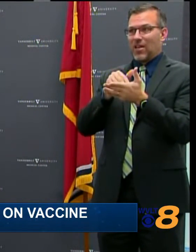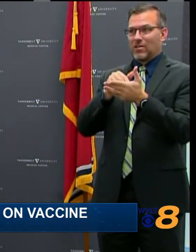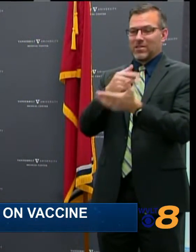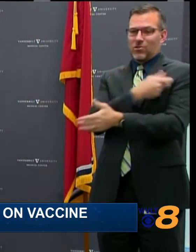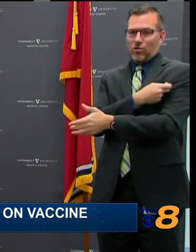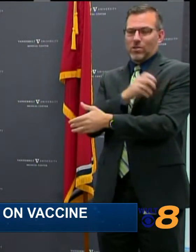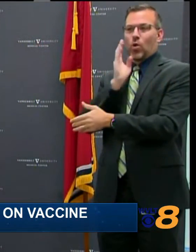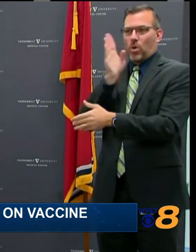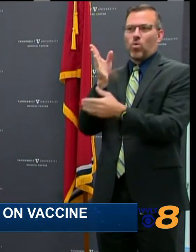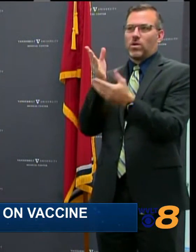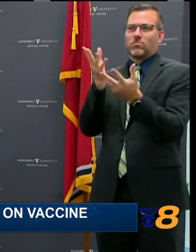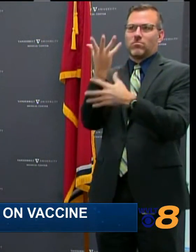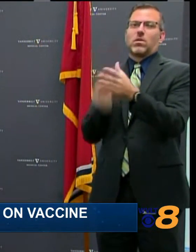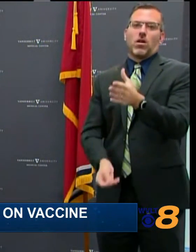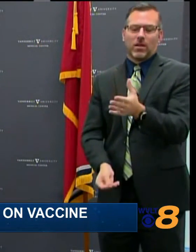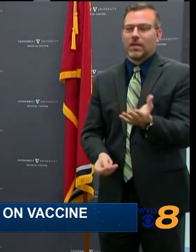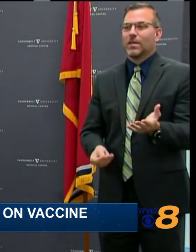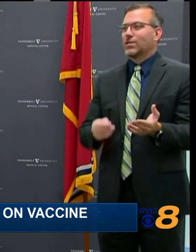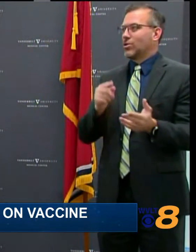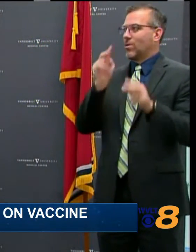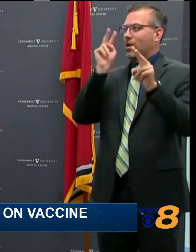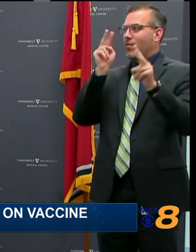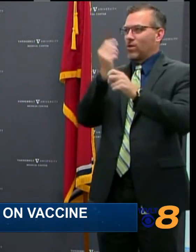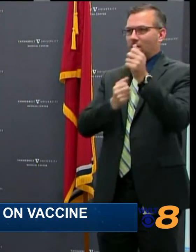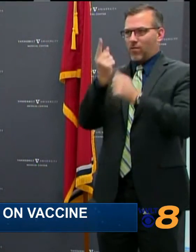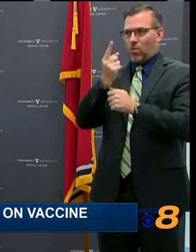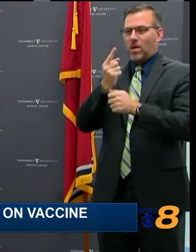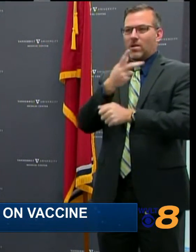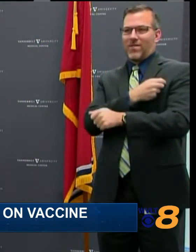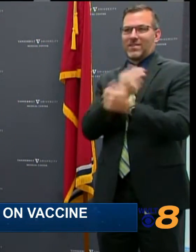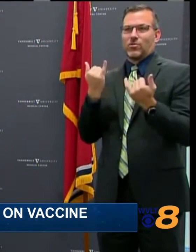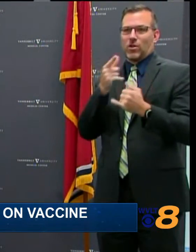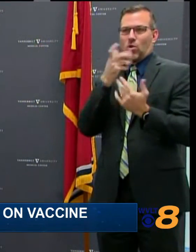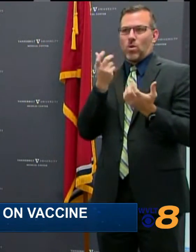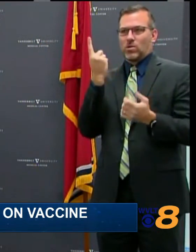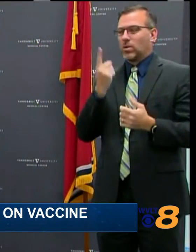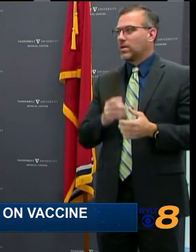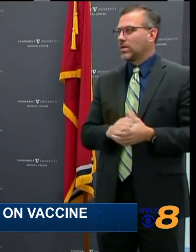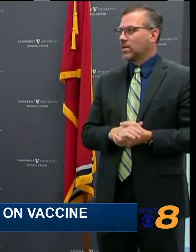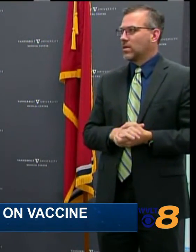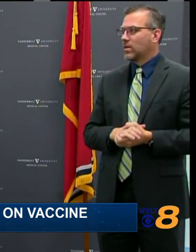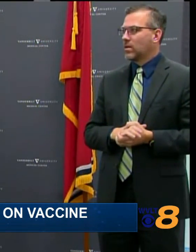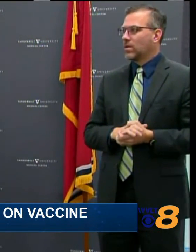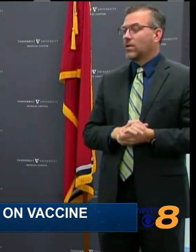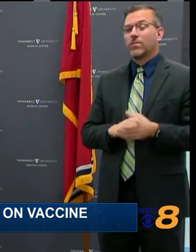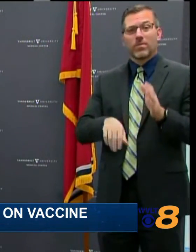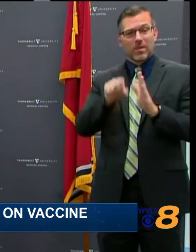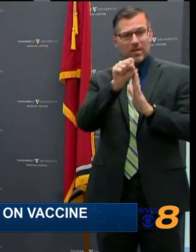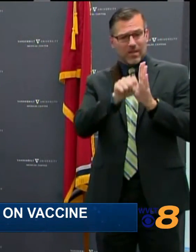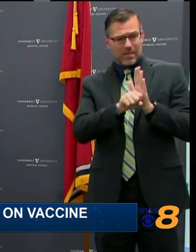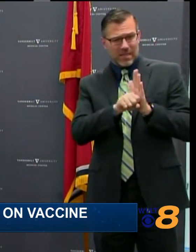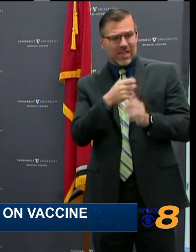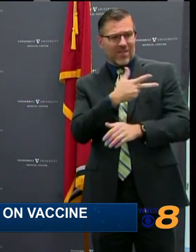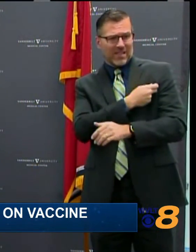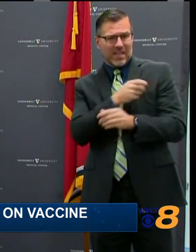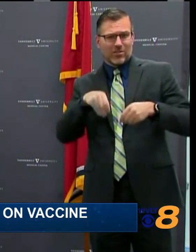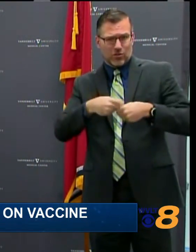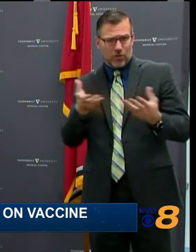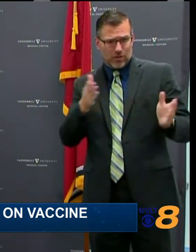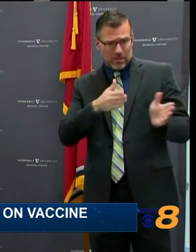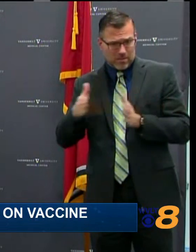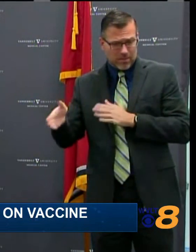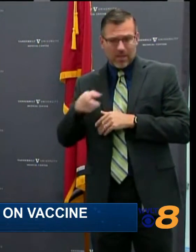are going to get today. So looking forward to everybody getting a vaccine today that wants one. Quick follow-up. According to the state vaccination distribution plan, you